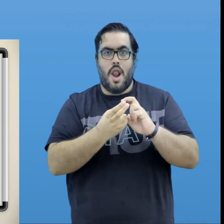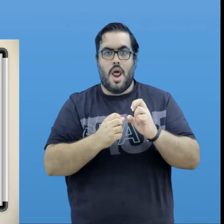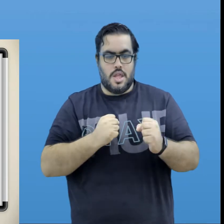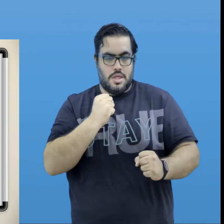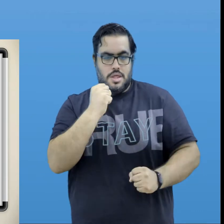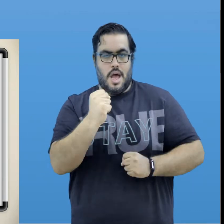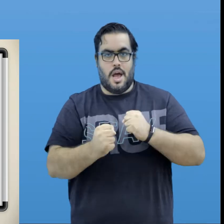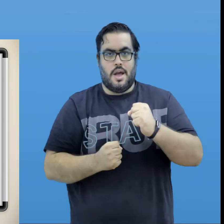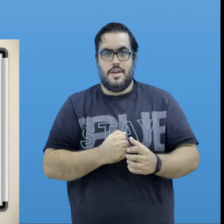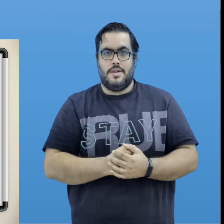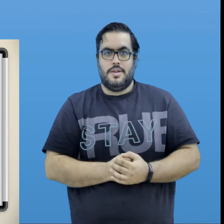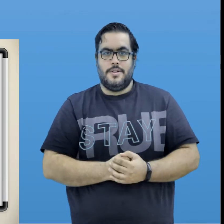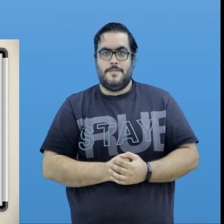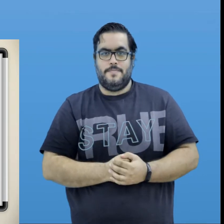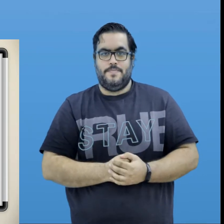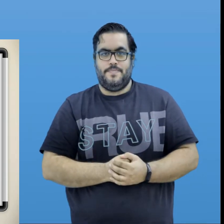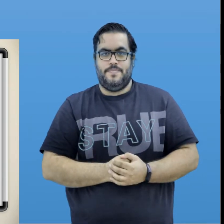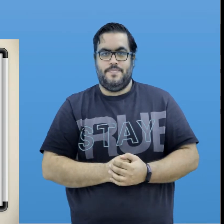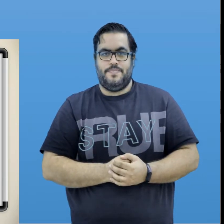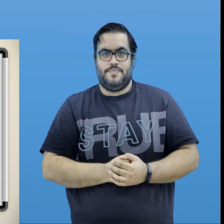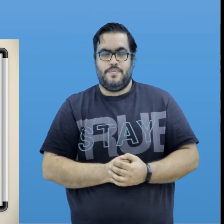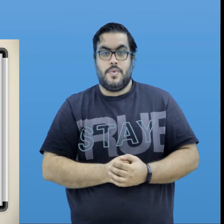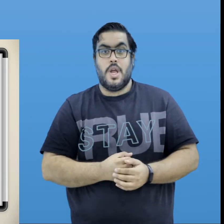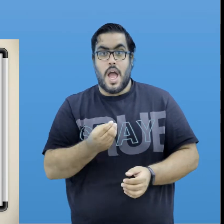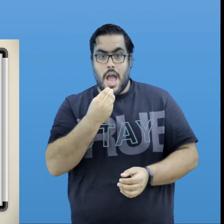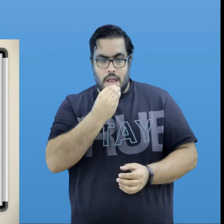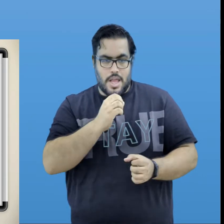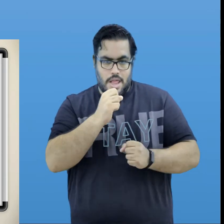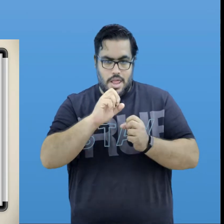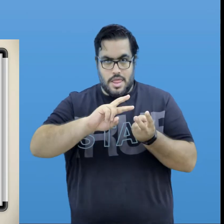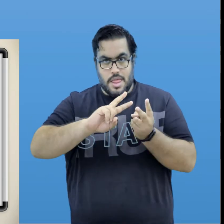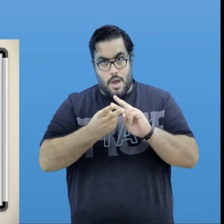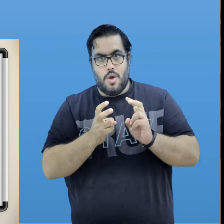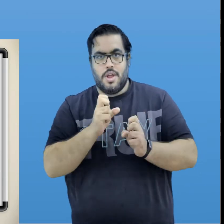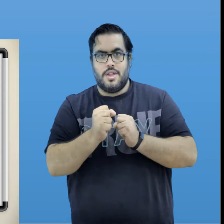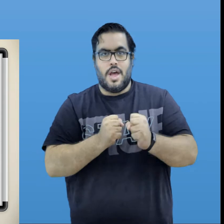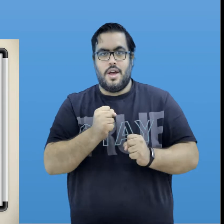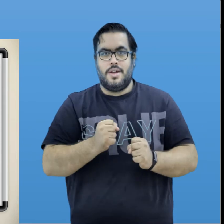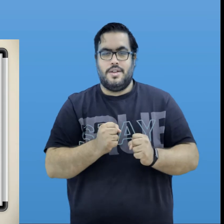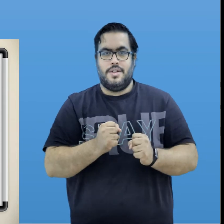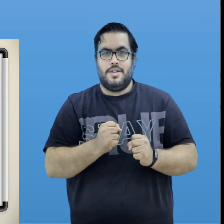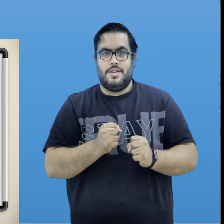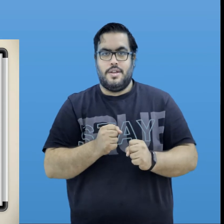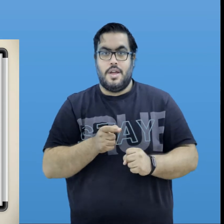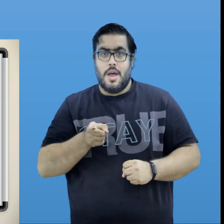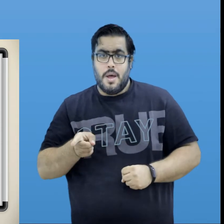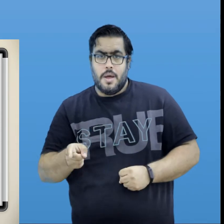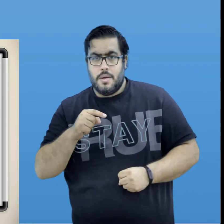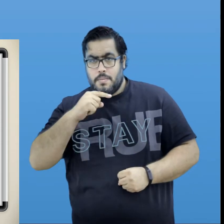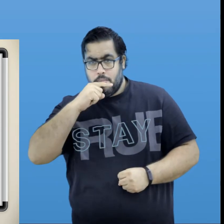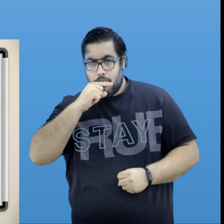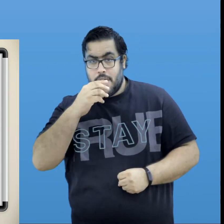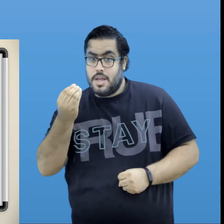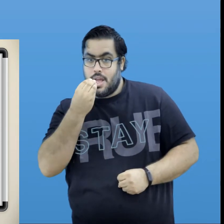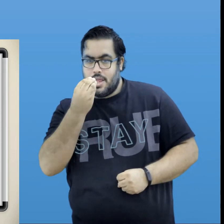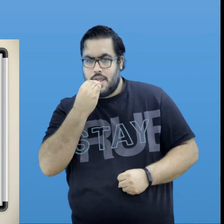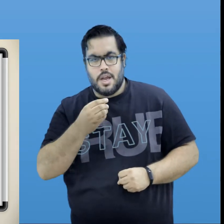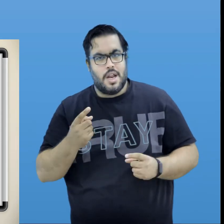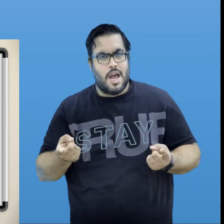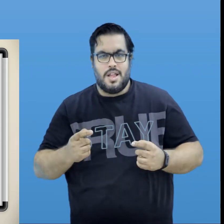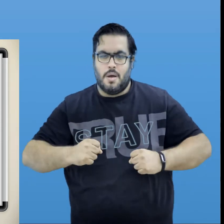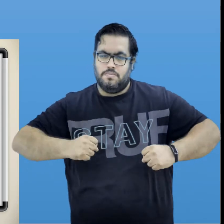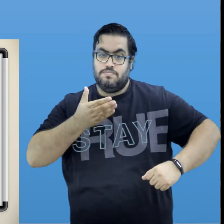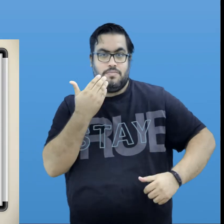format. Don't write your summary in points. All of this will give you the total. These are some extra things to keep in